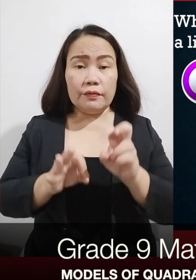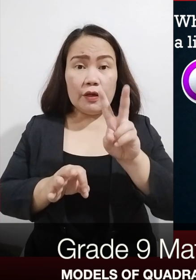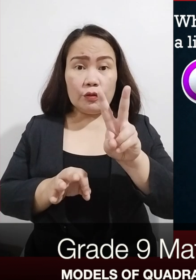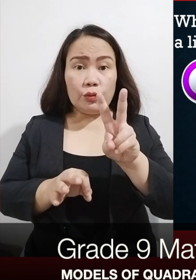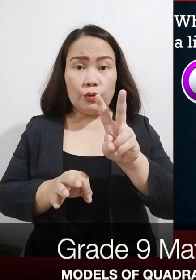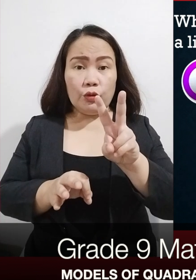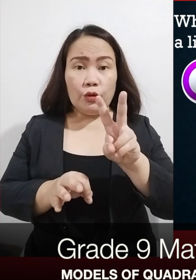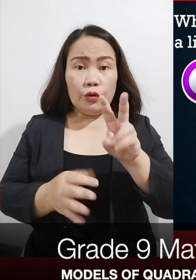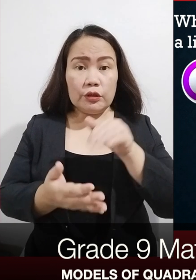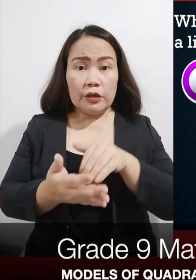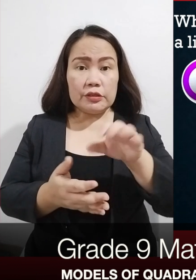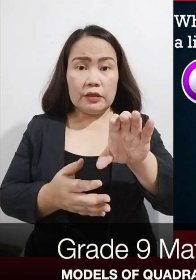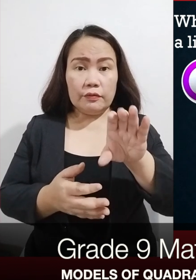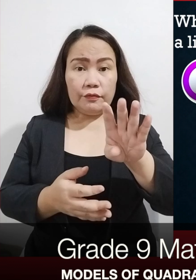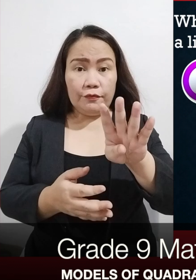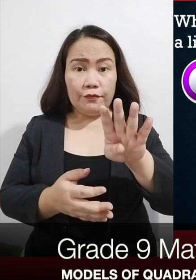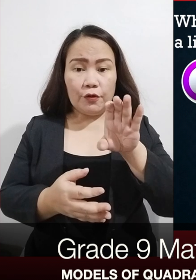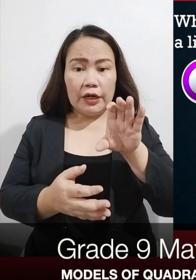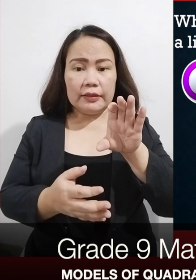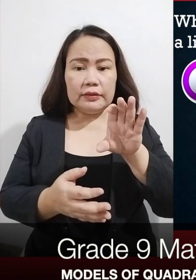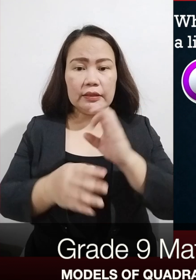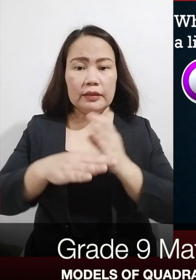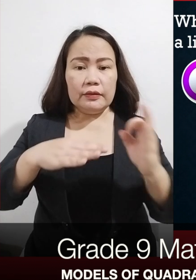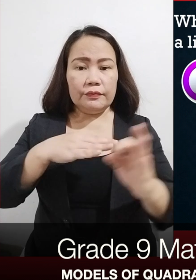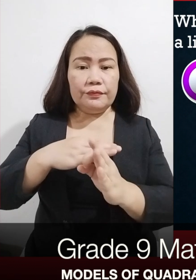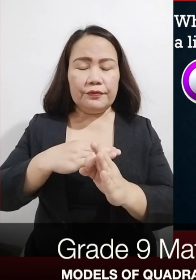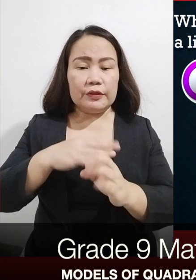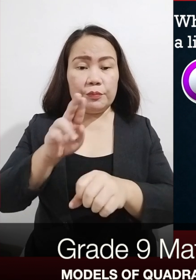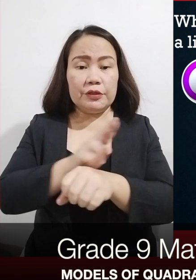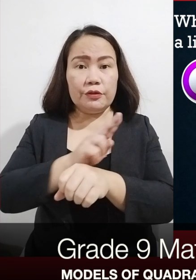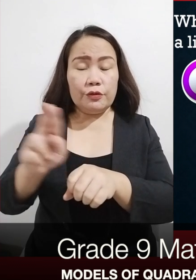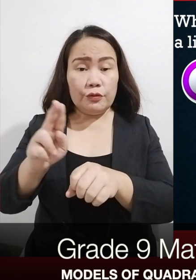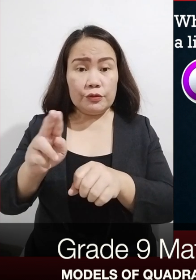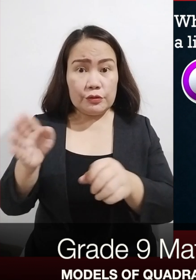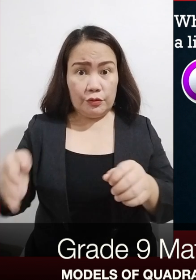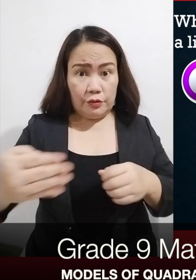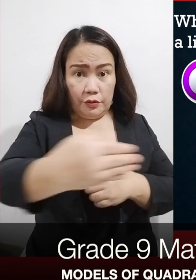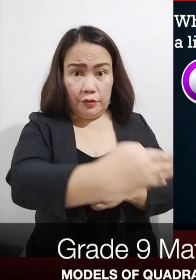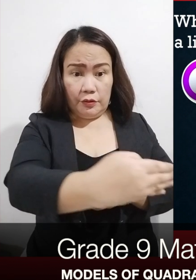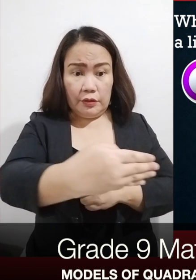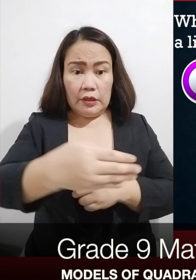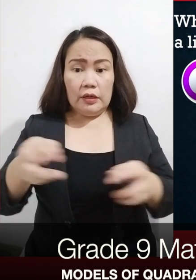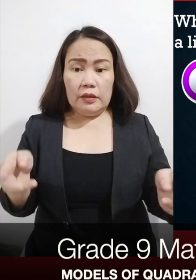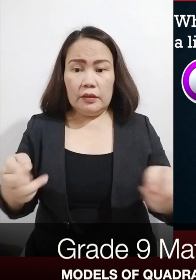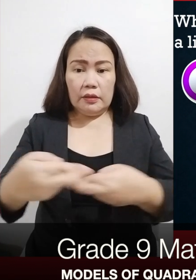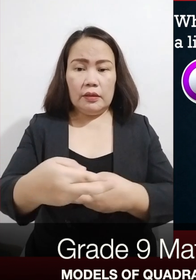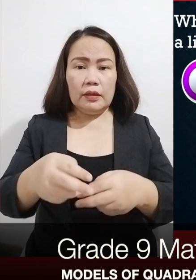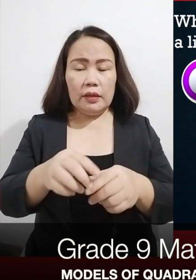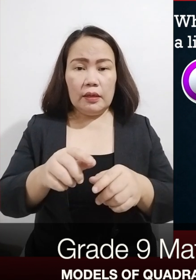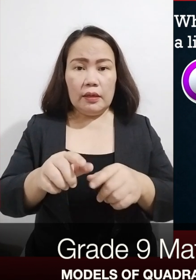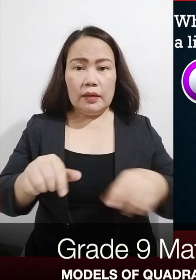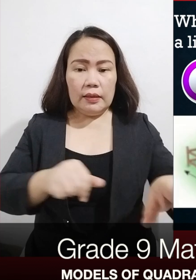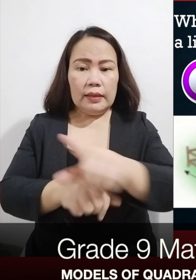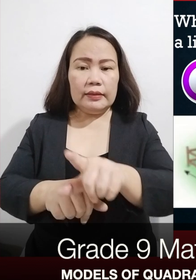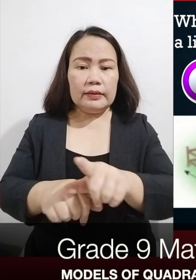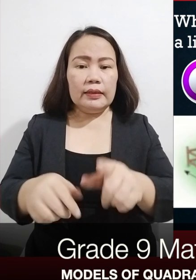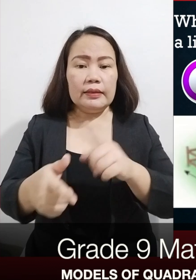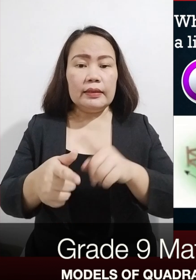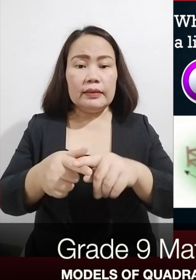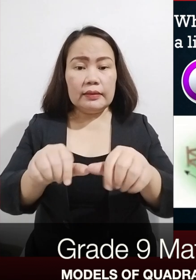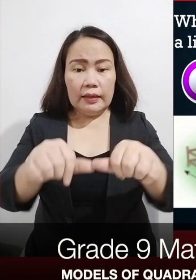If 2,400 feet is to be used to fence a rectangular lot, then the area of the fenced lot